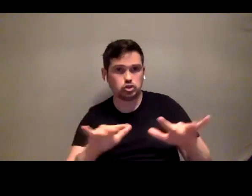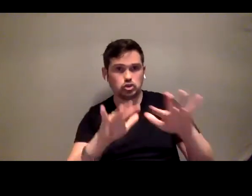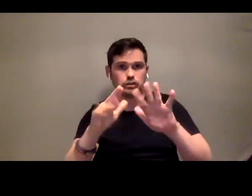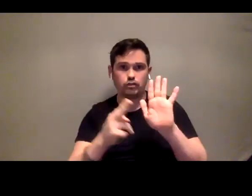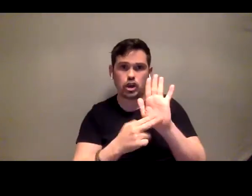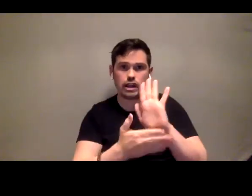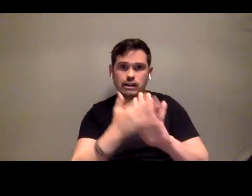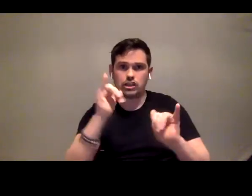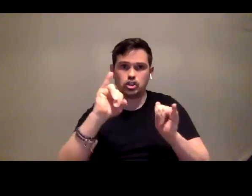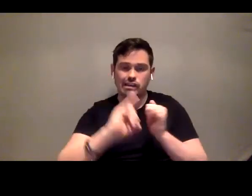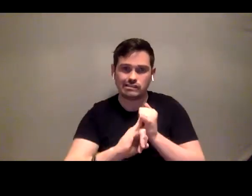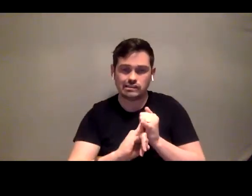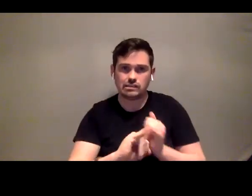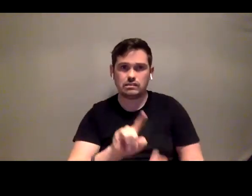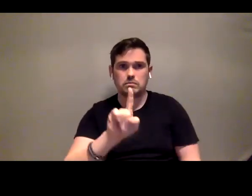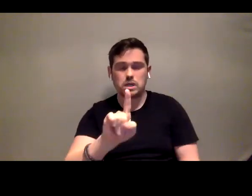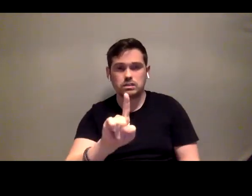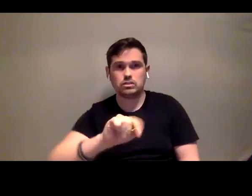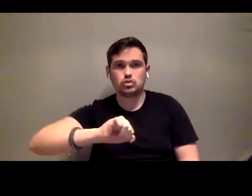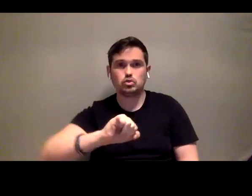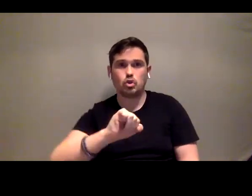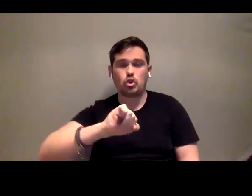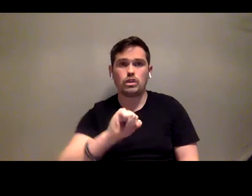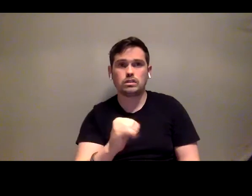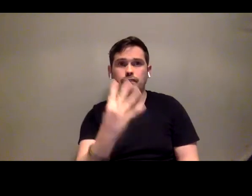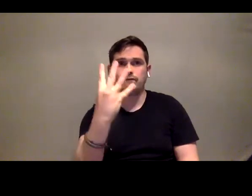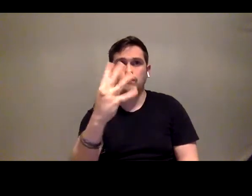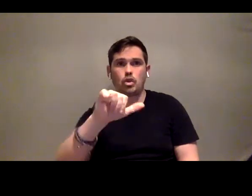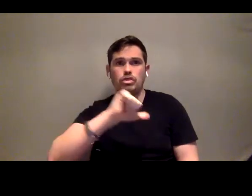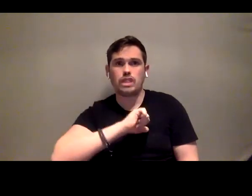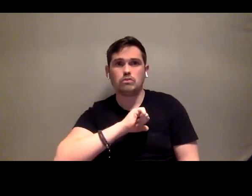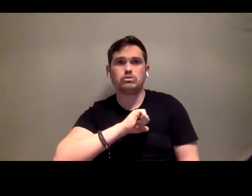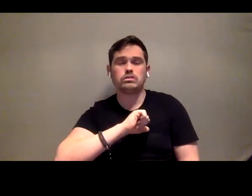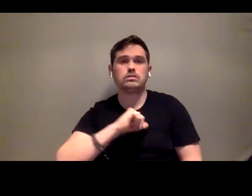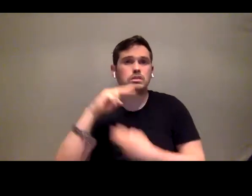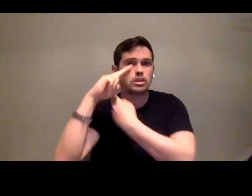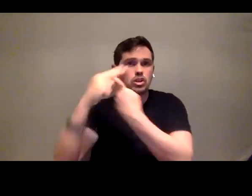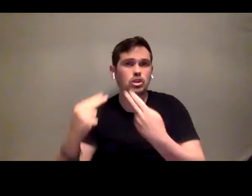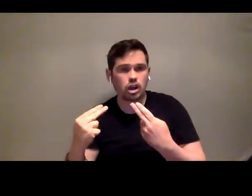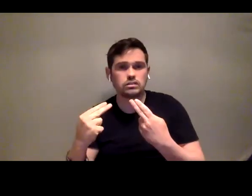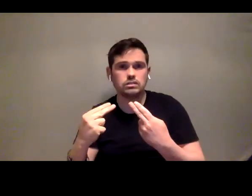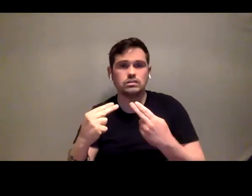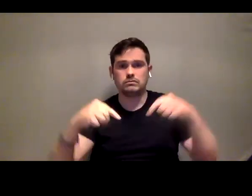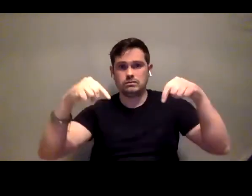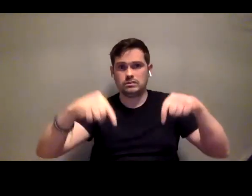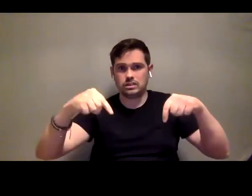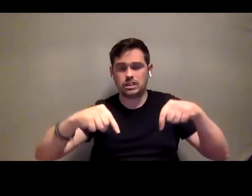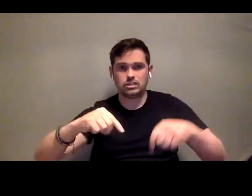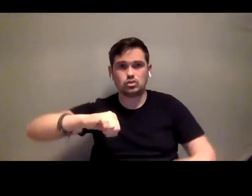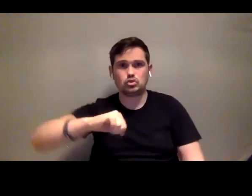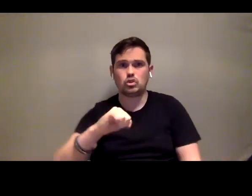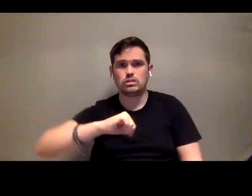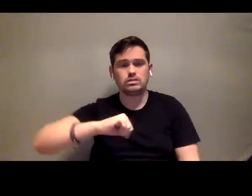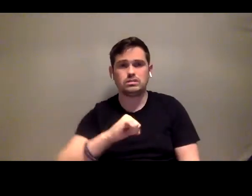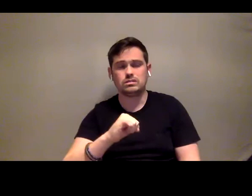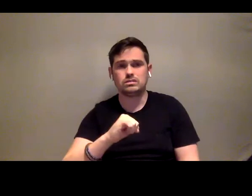When we're thinking about Scotland, there were 4,000 nursing vacancies in Scotland. That is a staggering number of people that